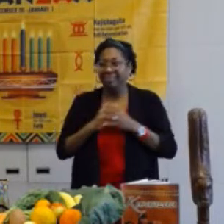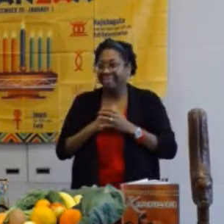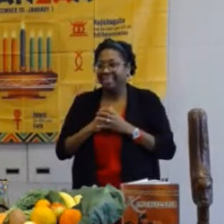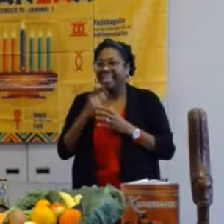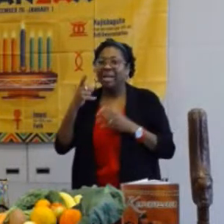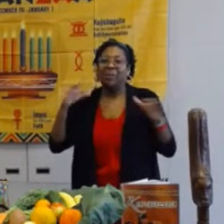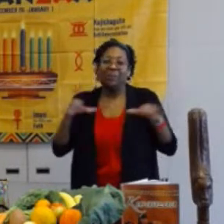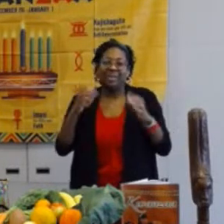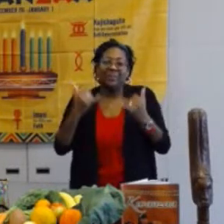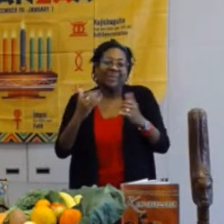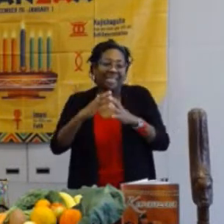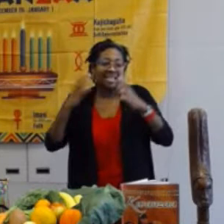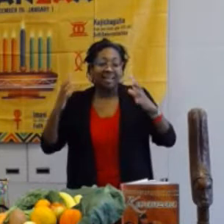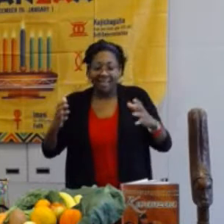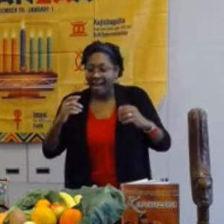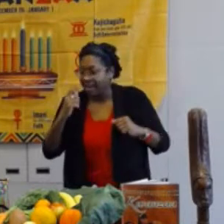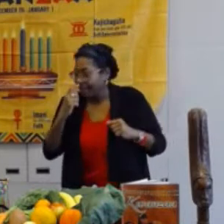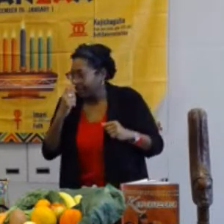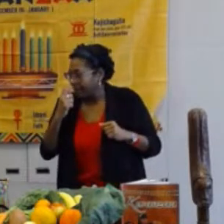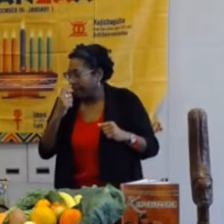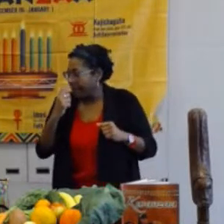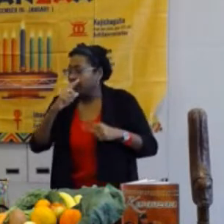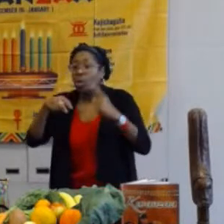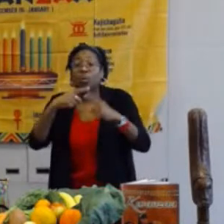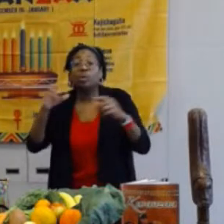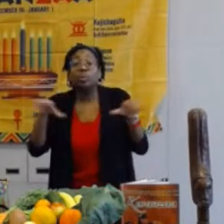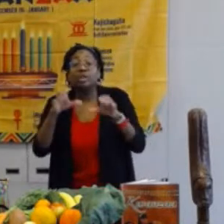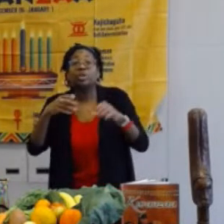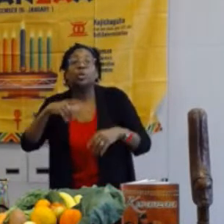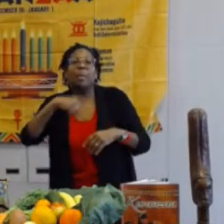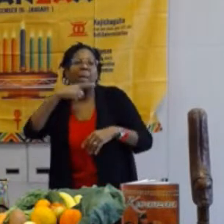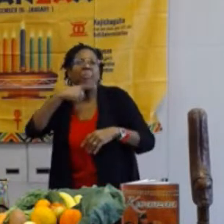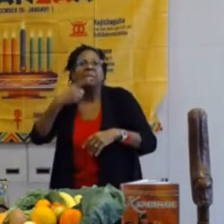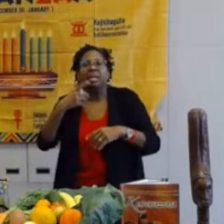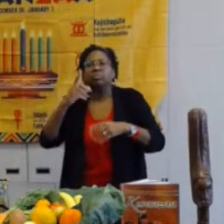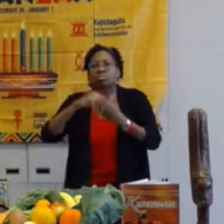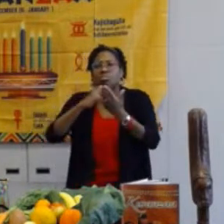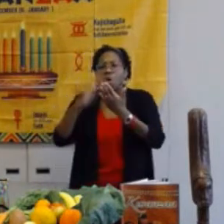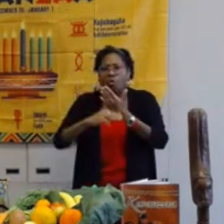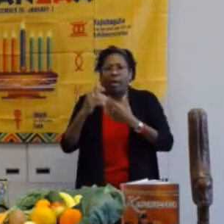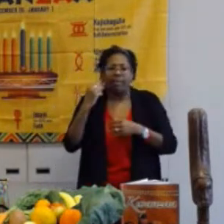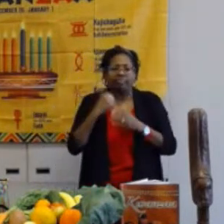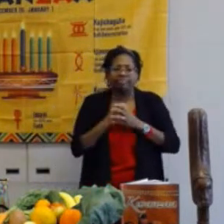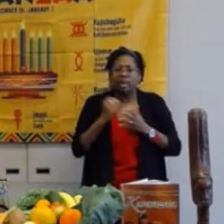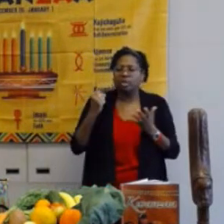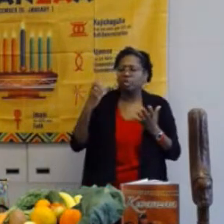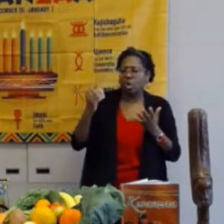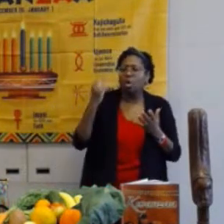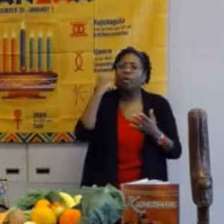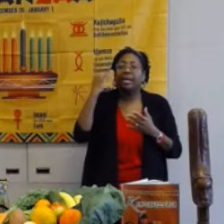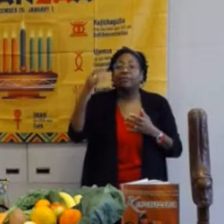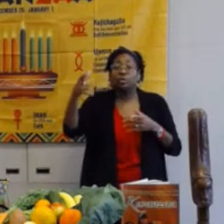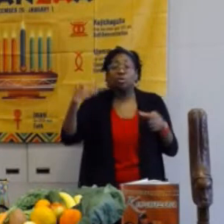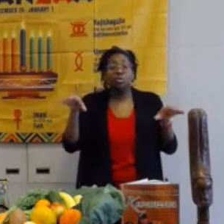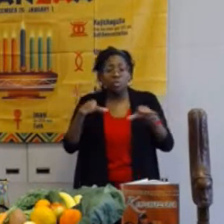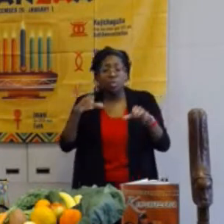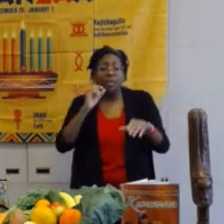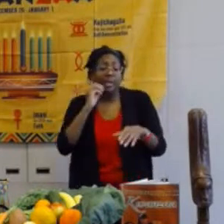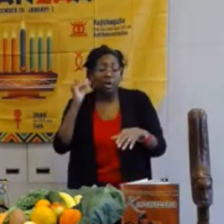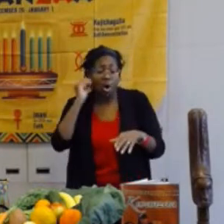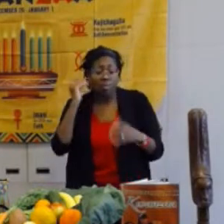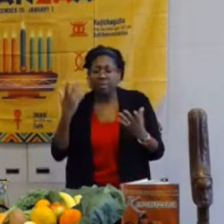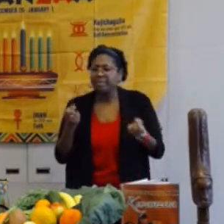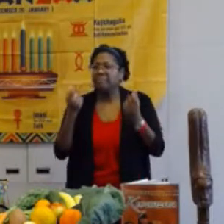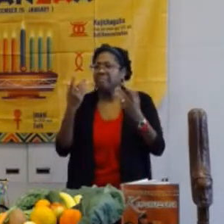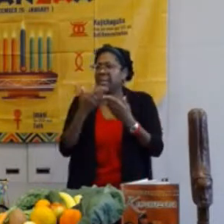We do this a lot of times when we're doing public programs. If you're doing a program at home, there are a number